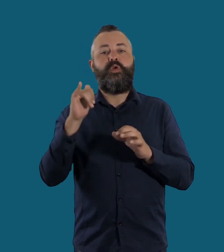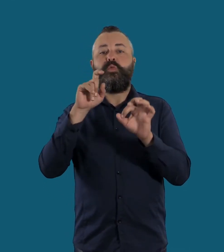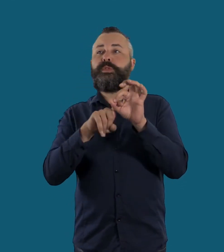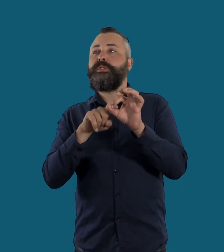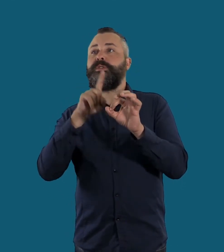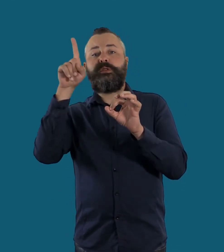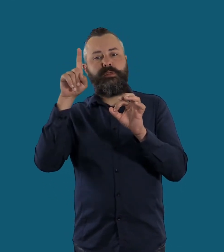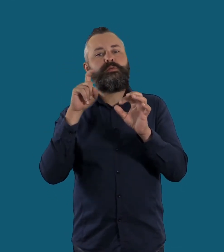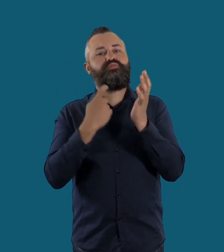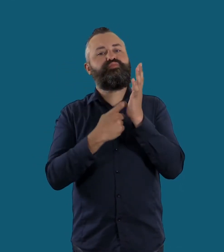For Queensland, Rural Fire.